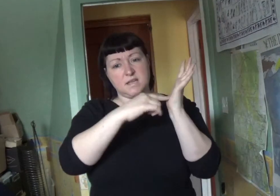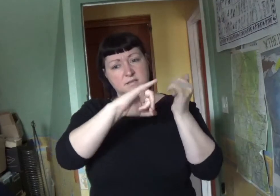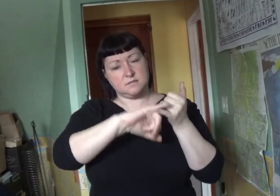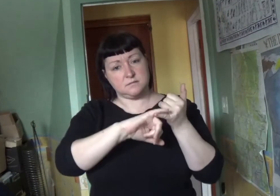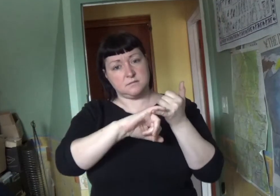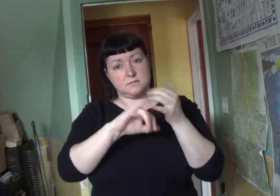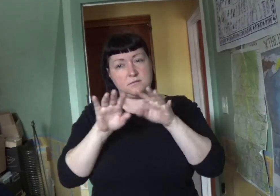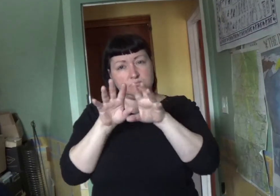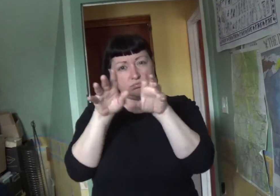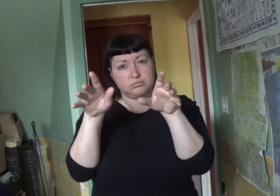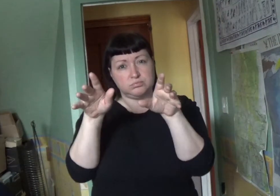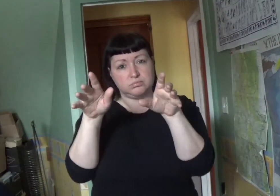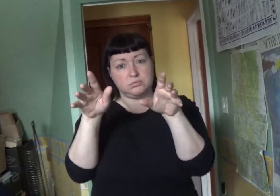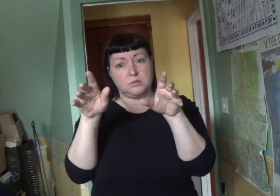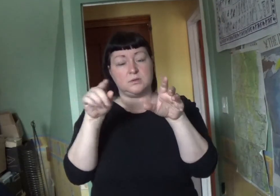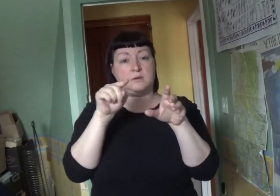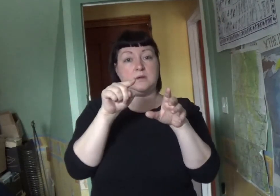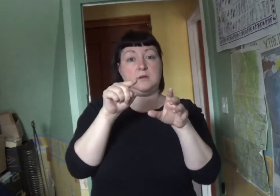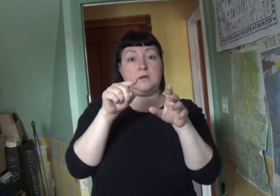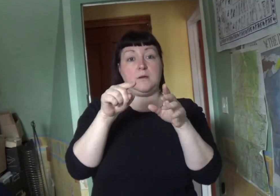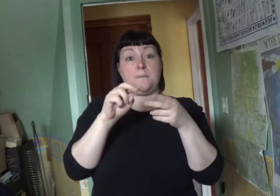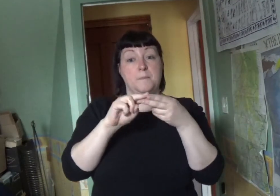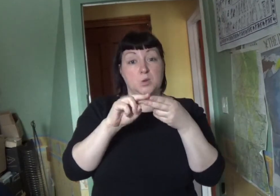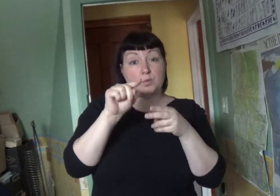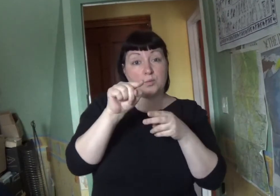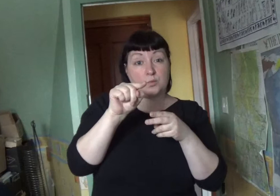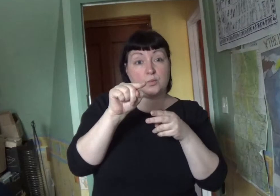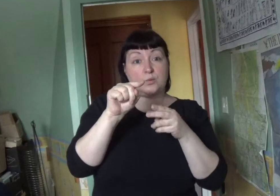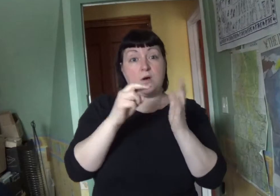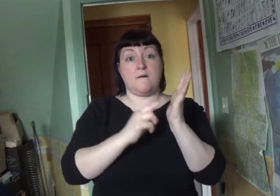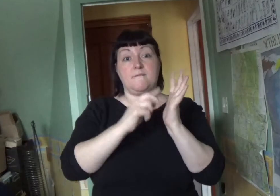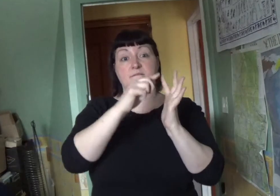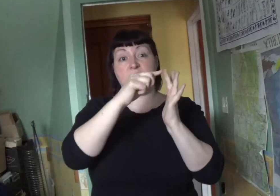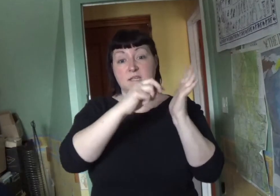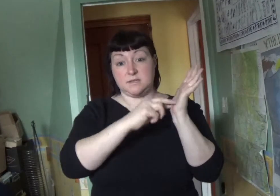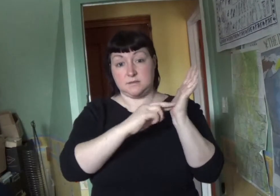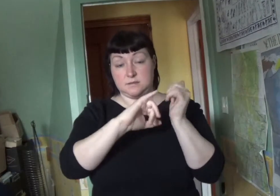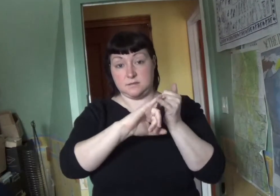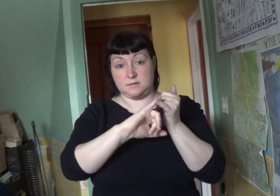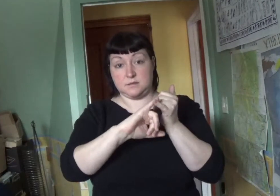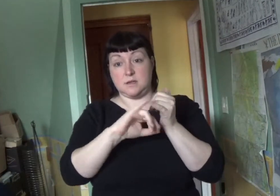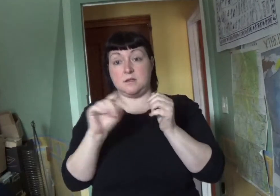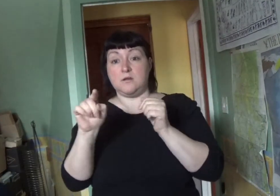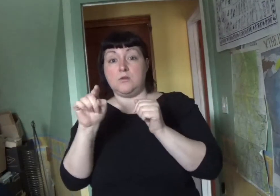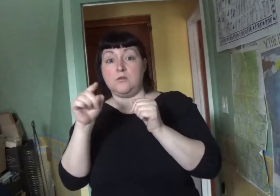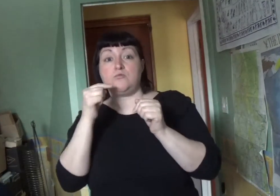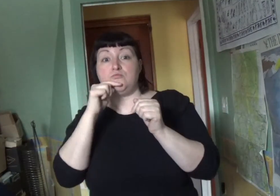or something else? Well, these vessels, all of them, together are called coronary